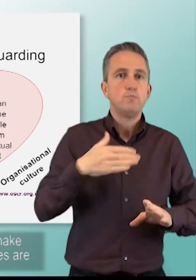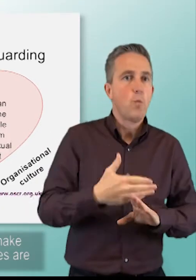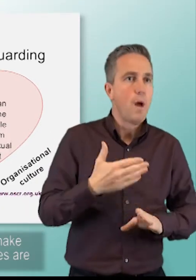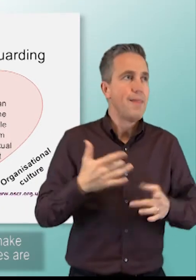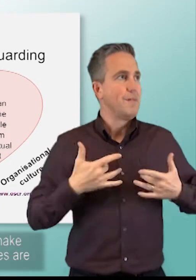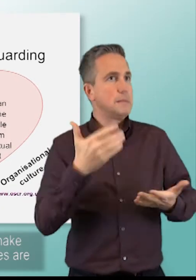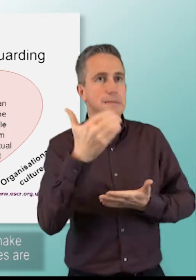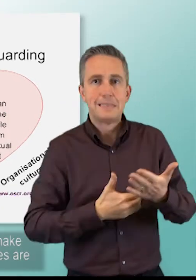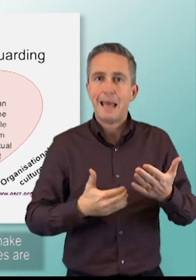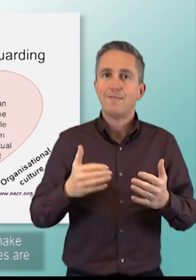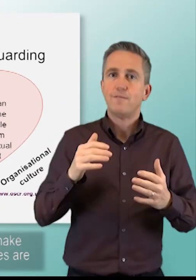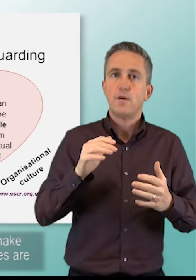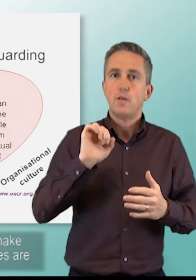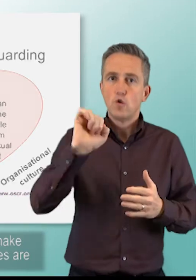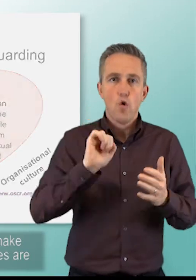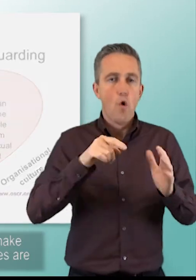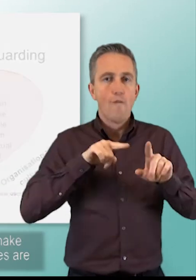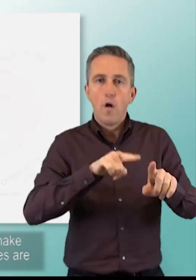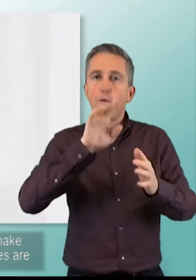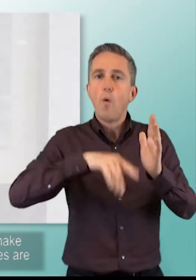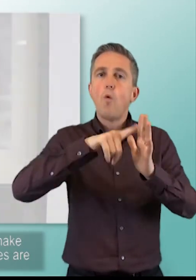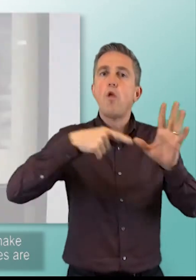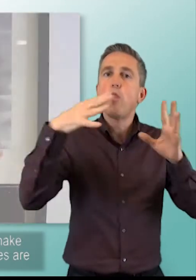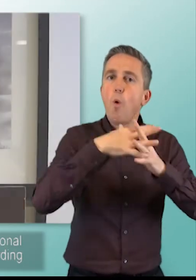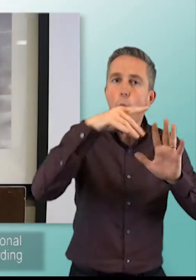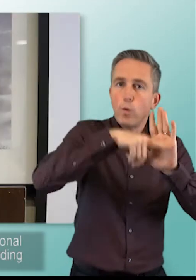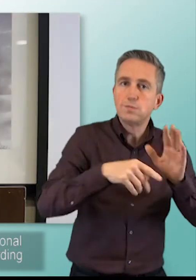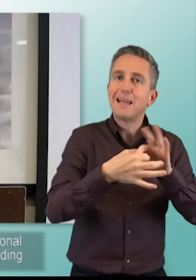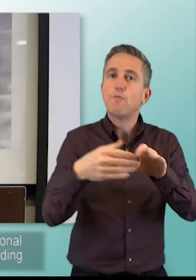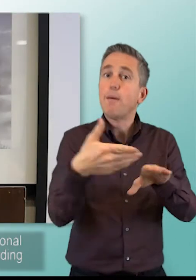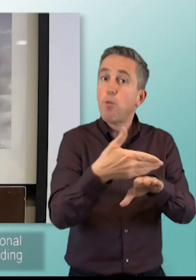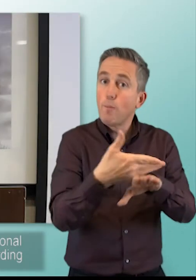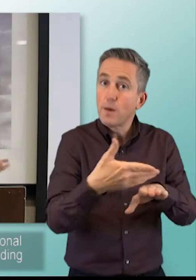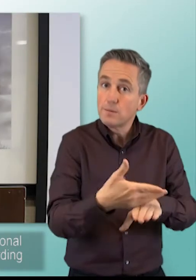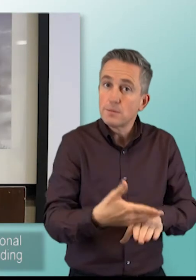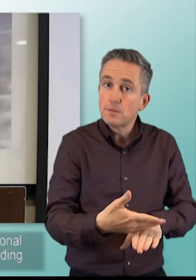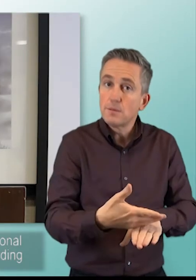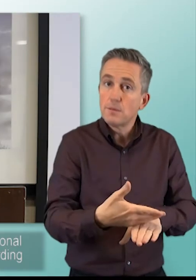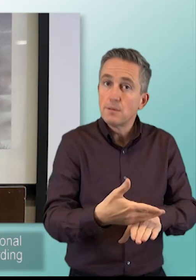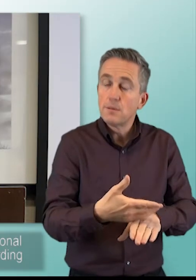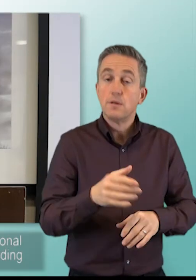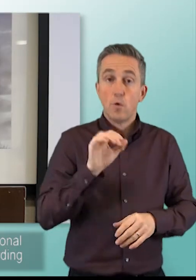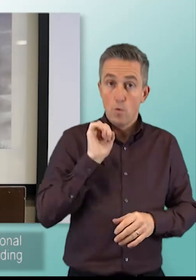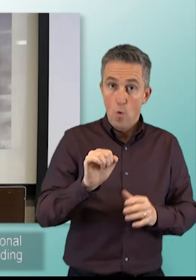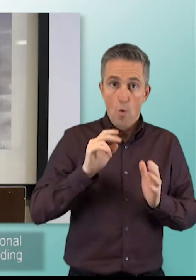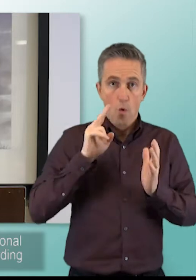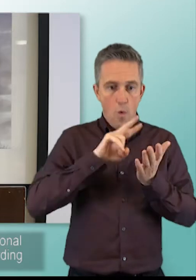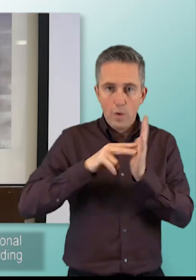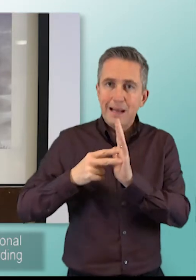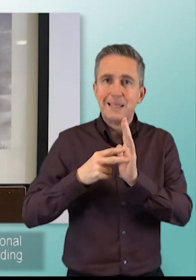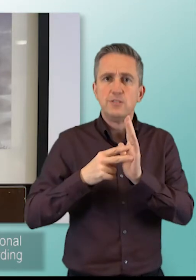for people to work. You need to make sure your employment laws, your employment procedures are correct. And you've kind of got to build